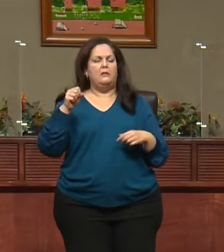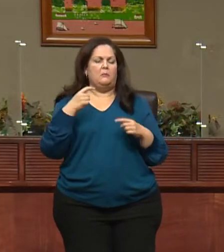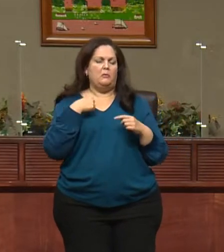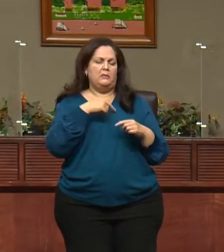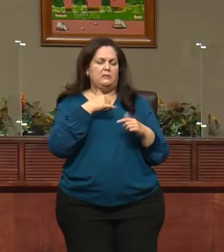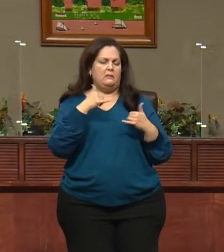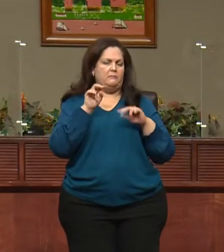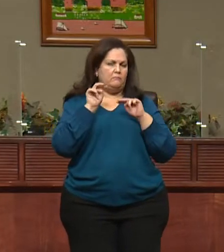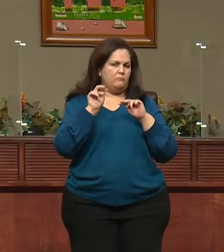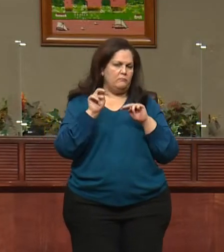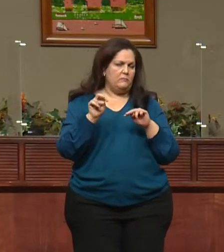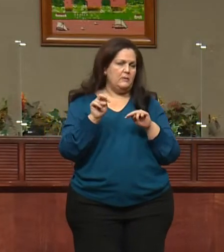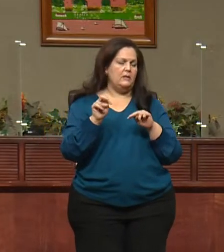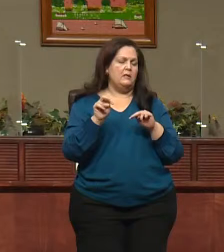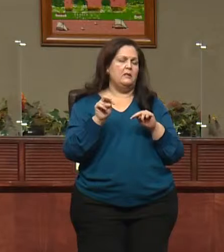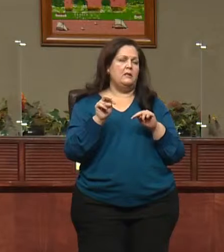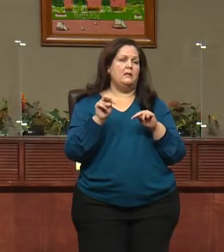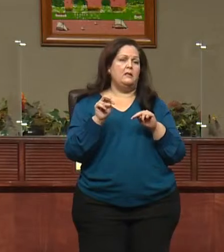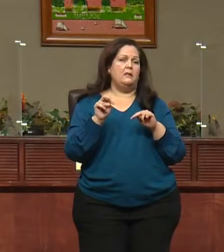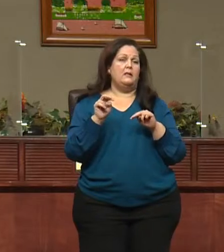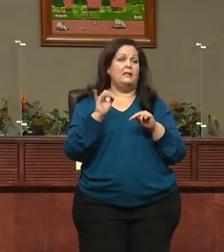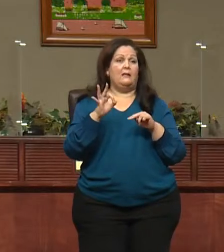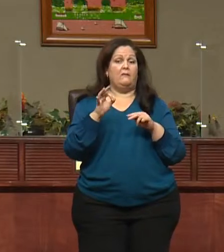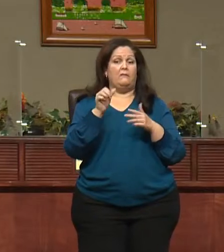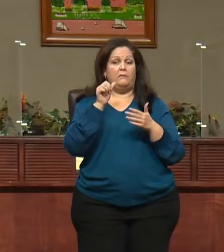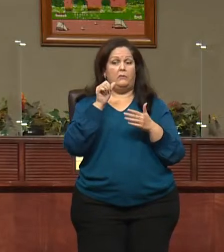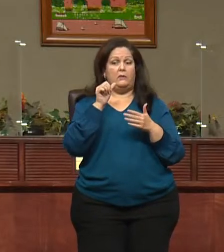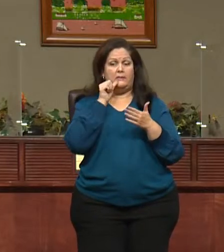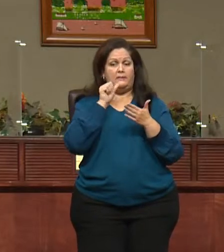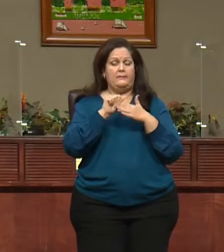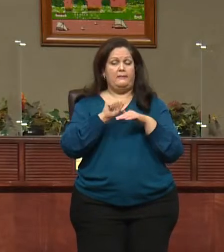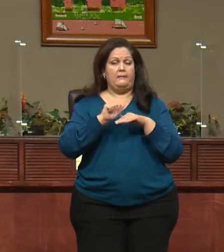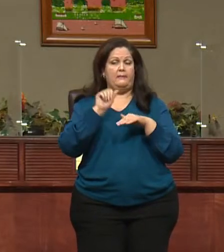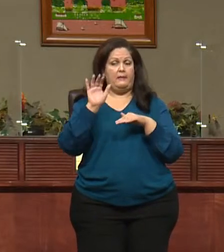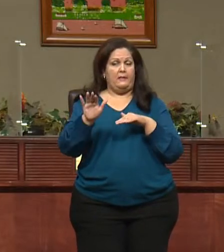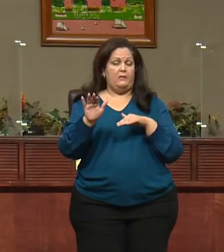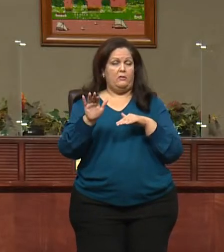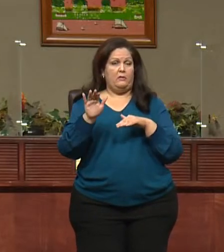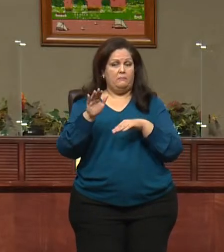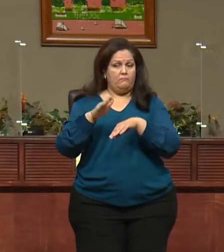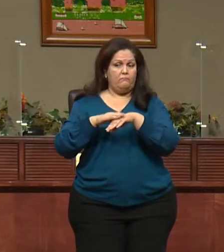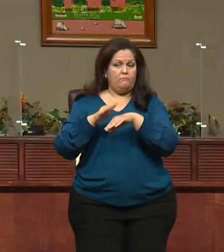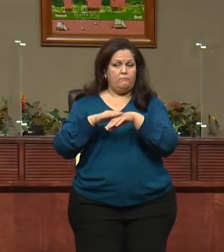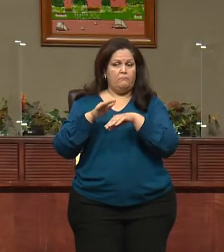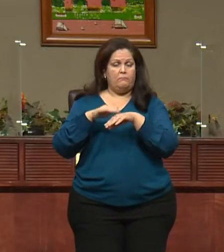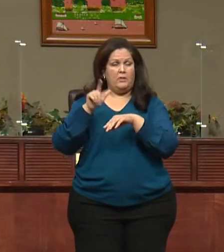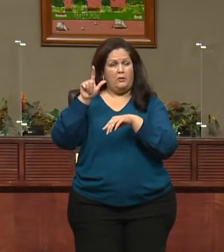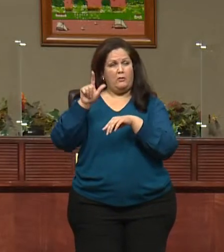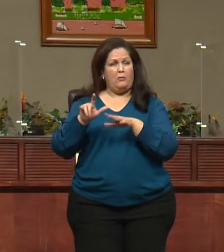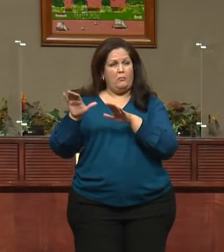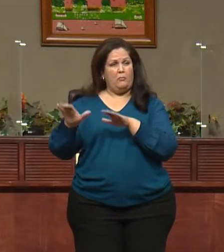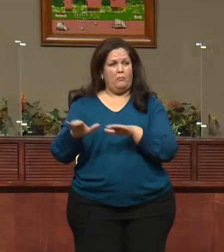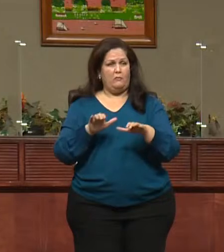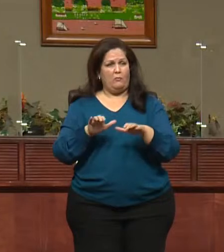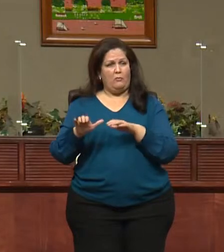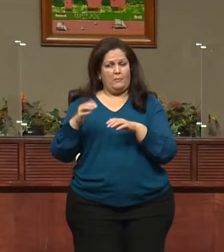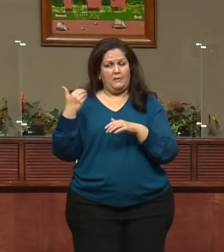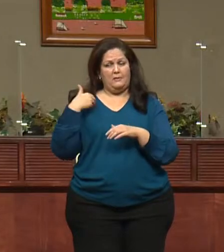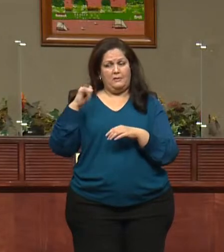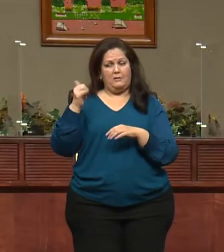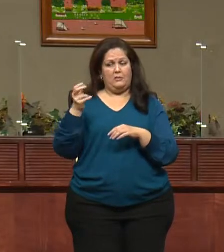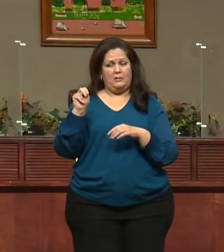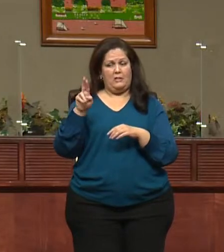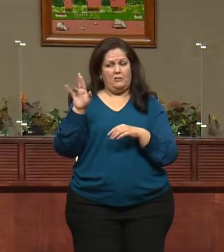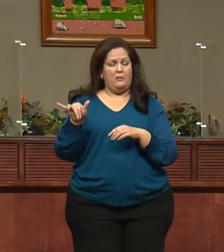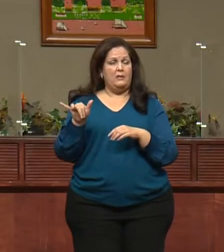monitor that. Those that received letters for low academic performance in January, part